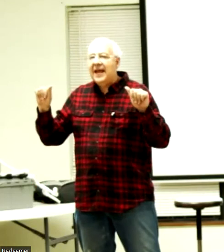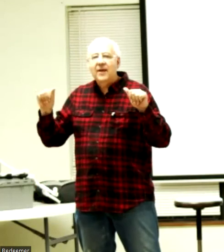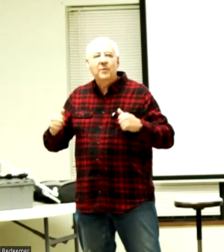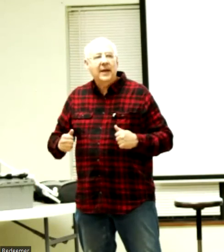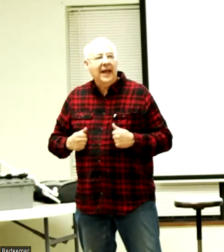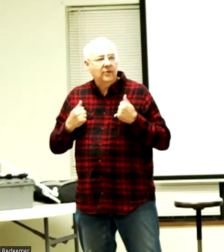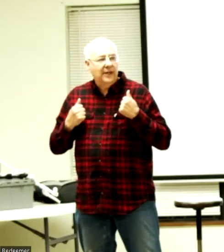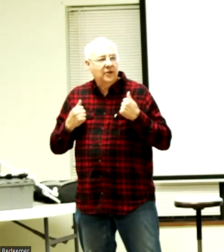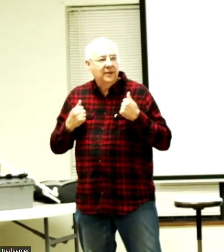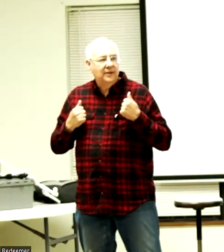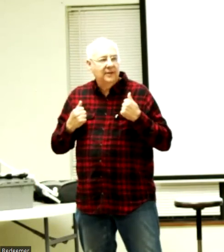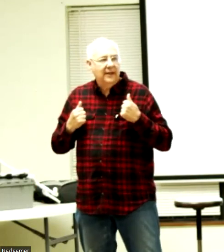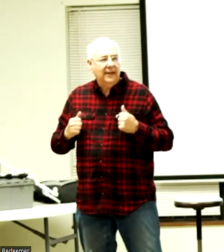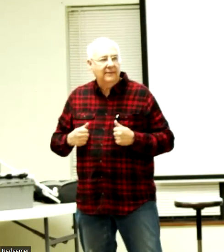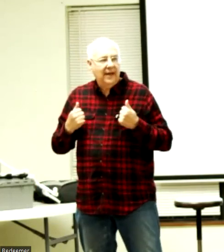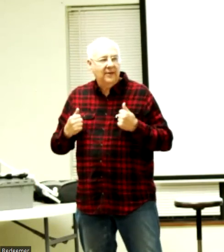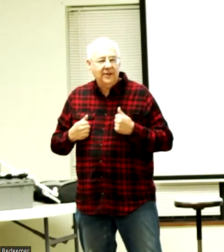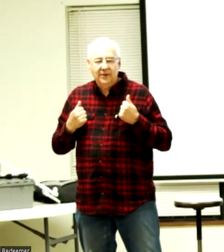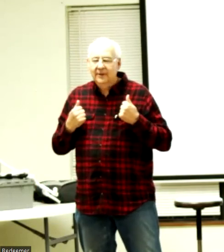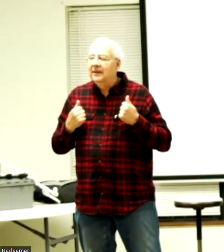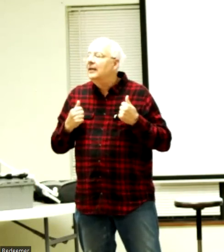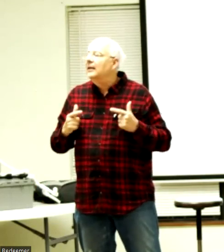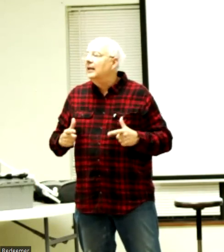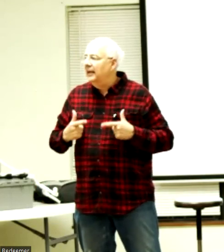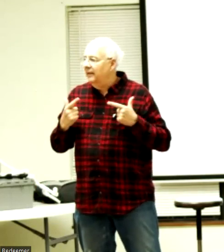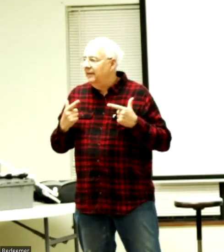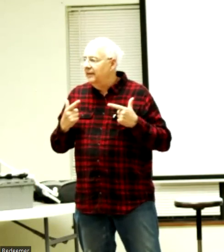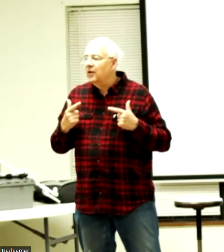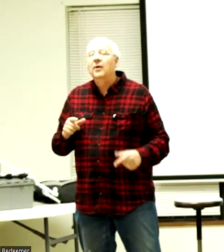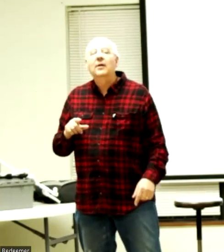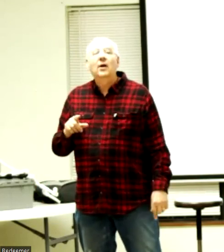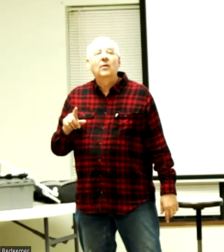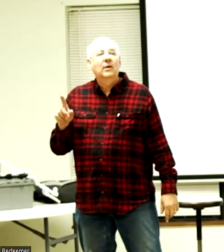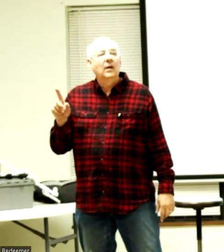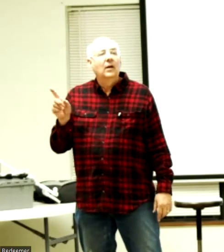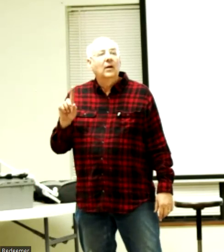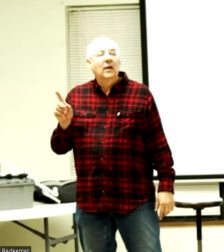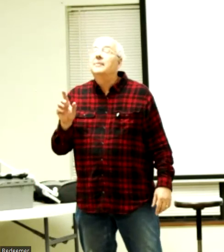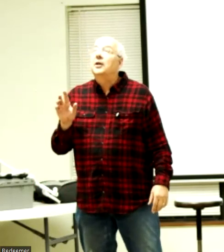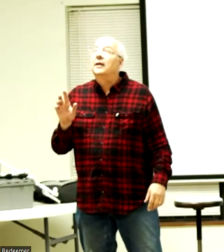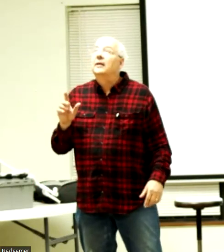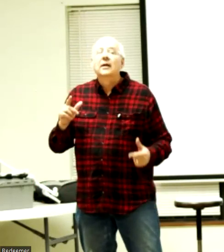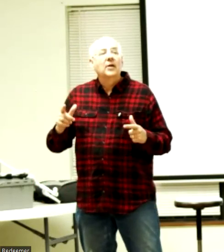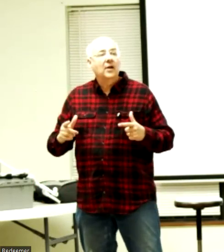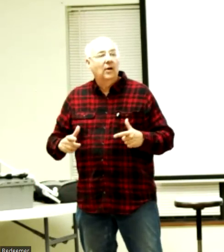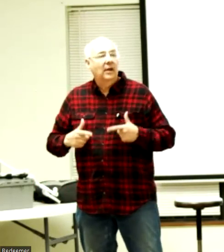A would be an address, right? Address. Live. So you can go. I'm sorry. You can go